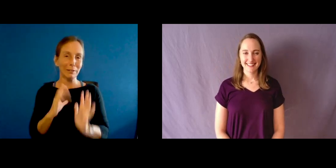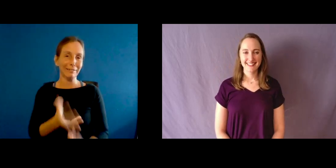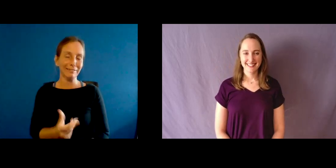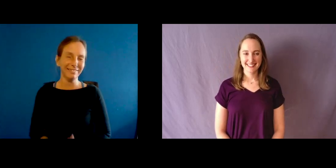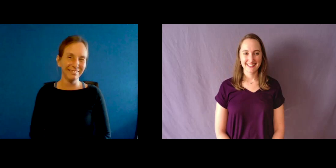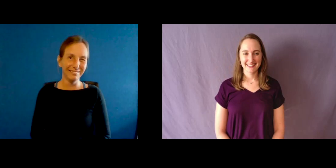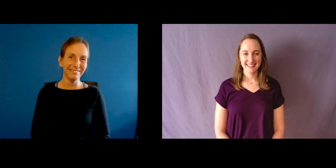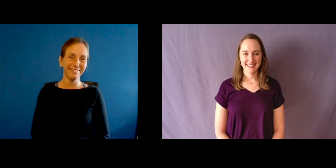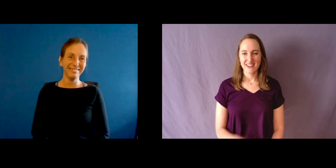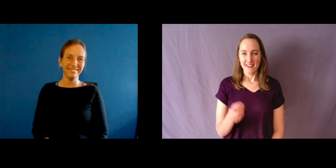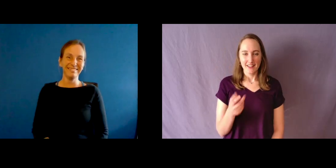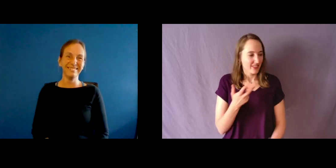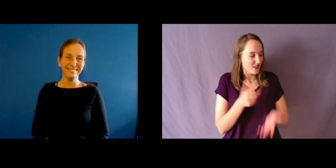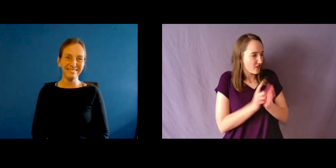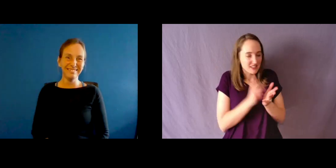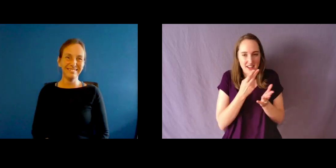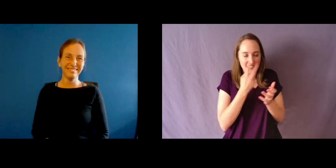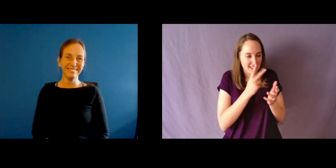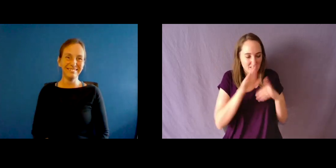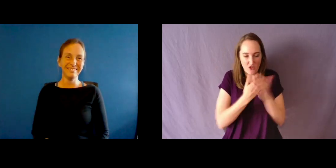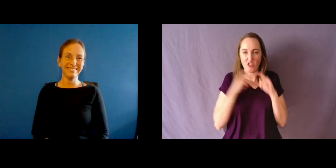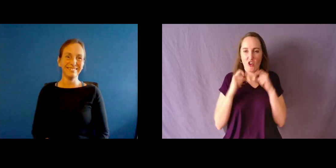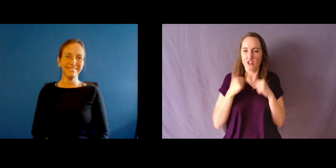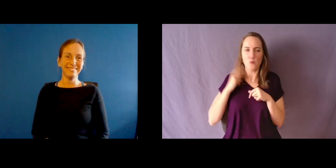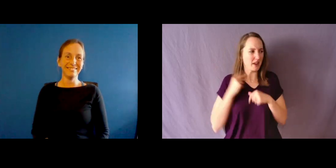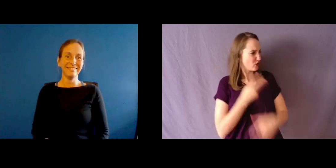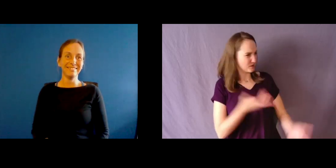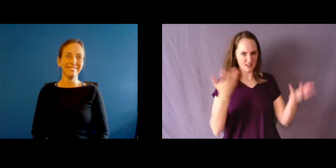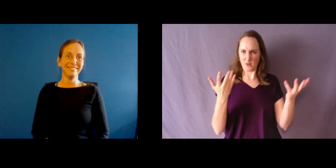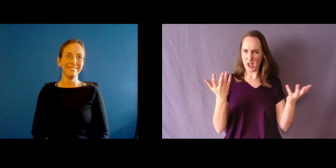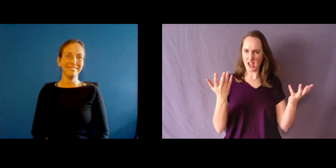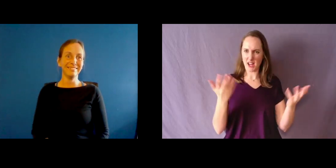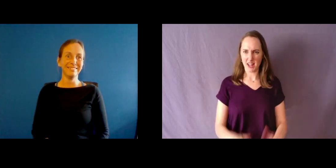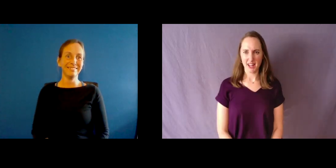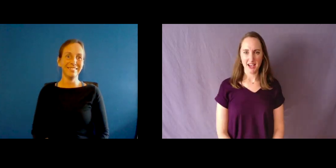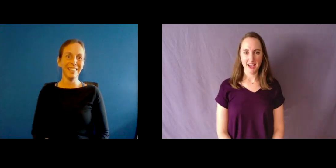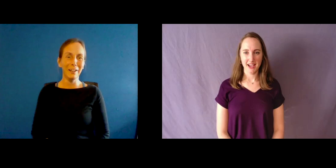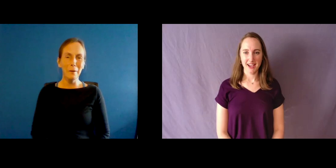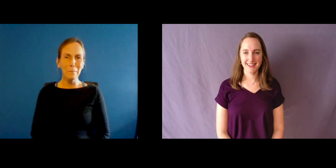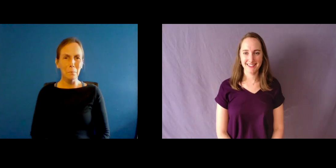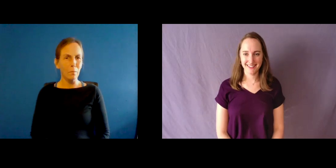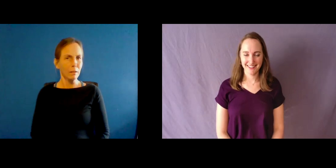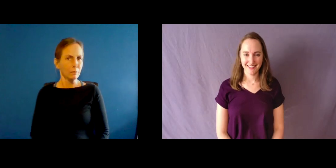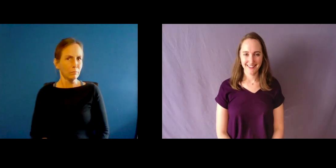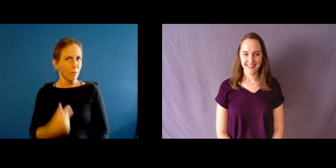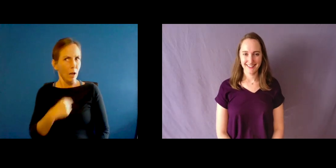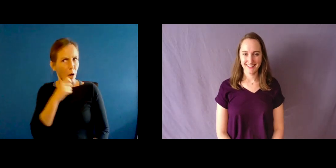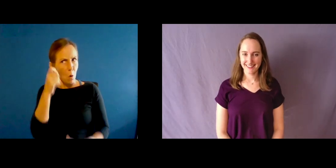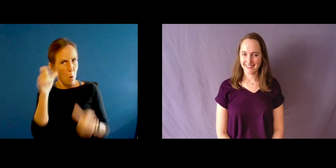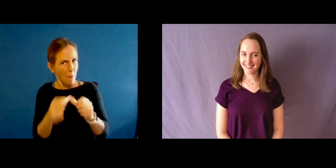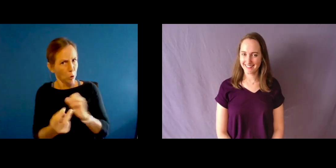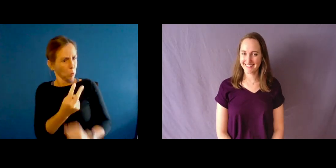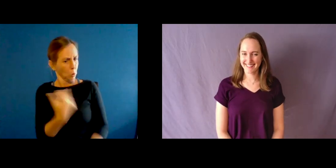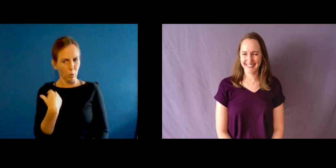sudden, you see a bunch of white stripes running around that. Right? Just like that. Wait, I just remember all these collars being here